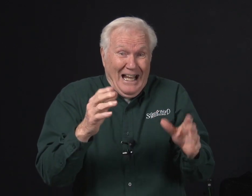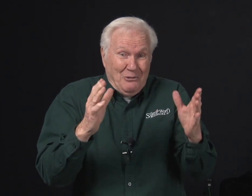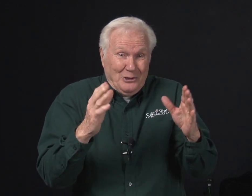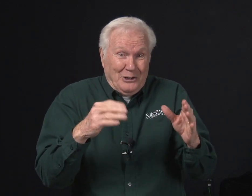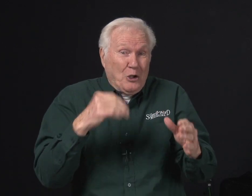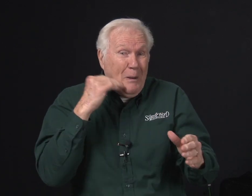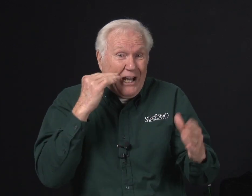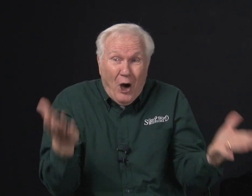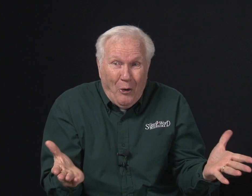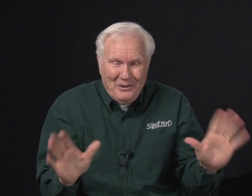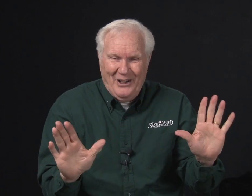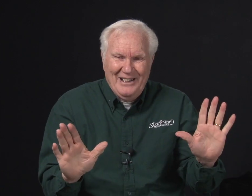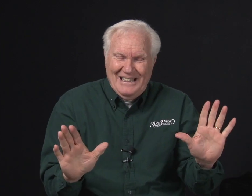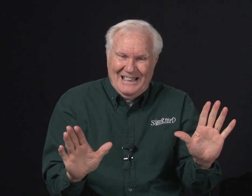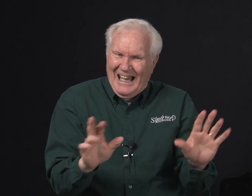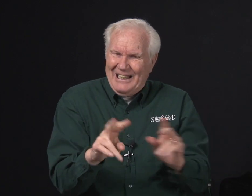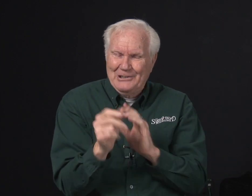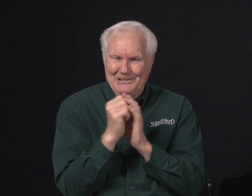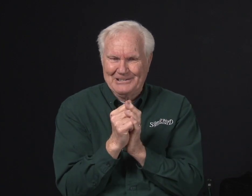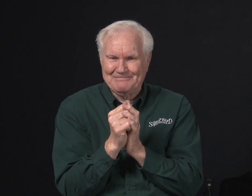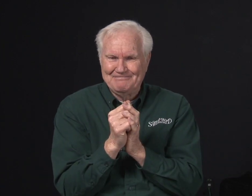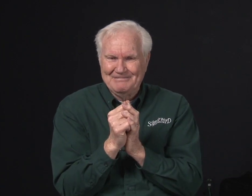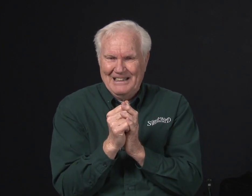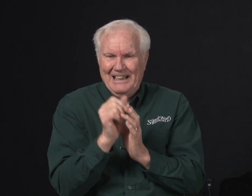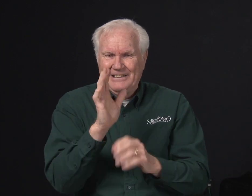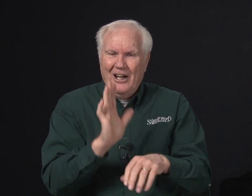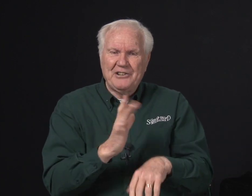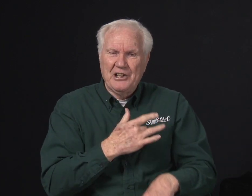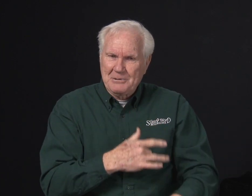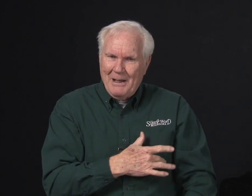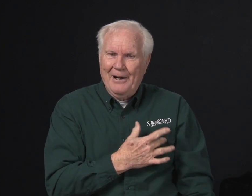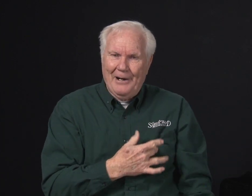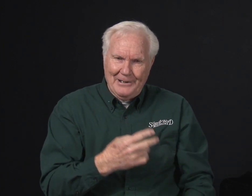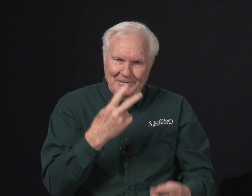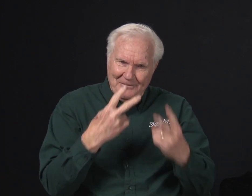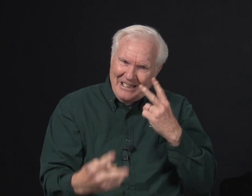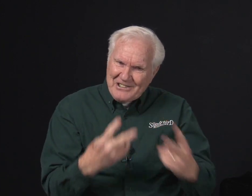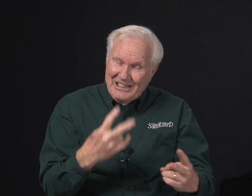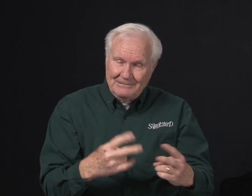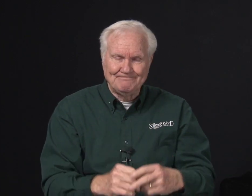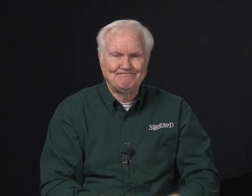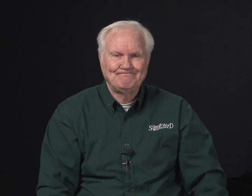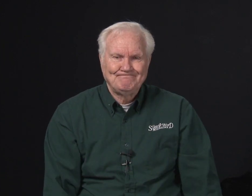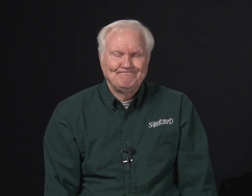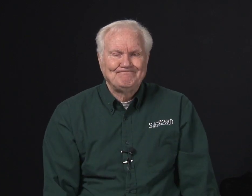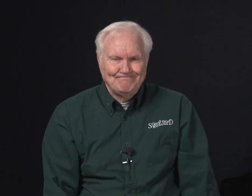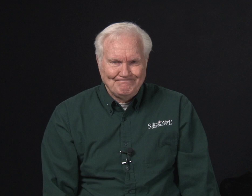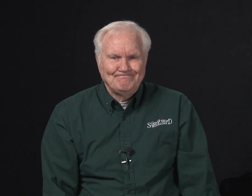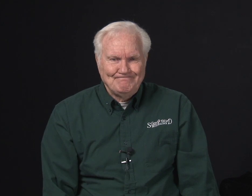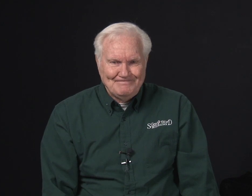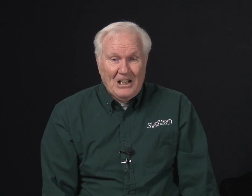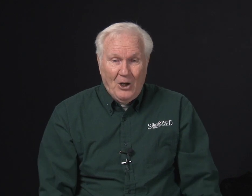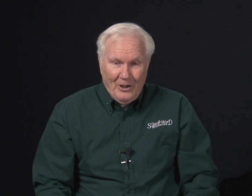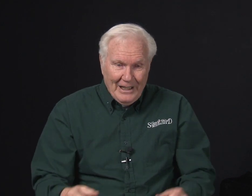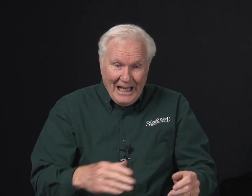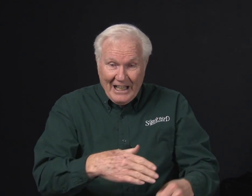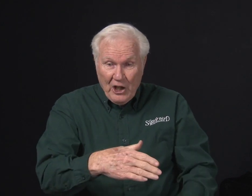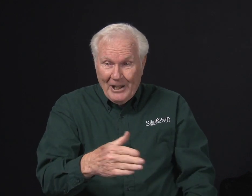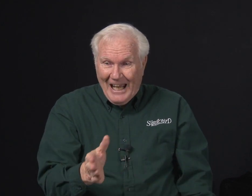will go back home now. I looked, and God touched my heart. Visit. All right, I got